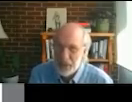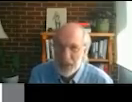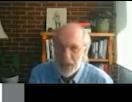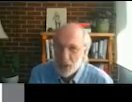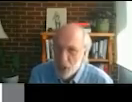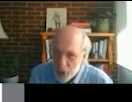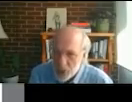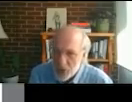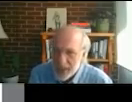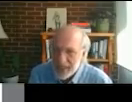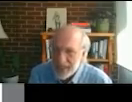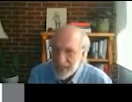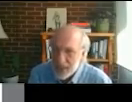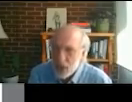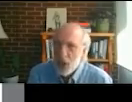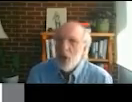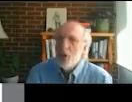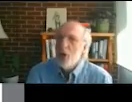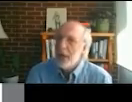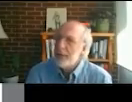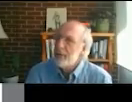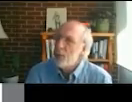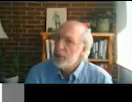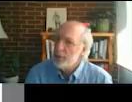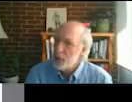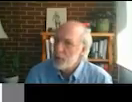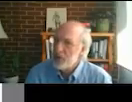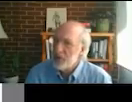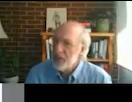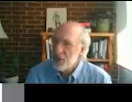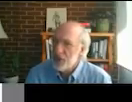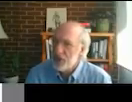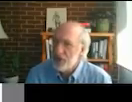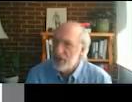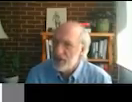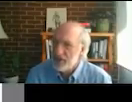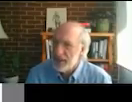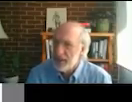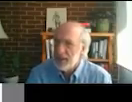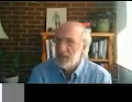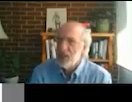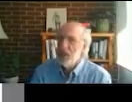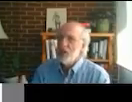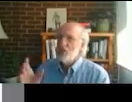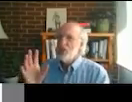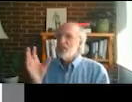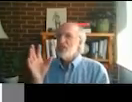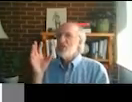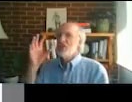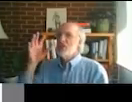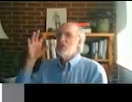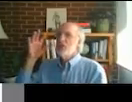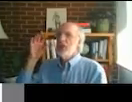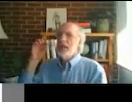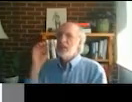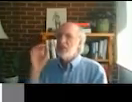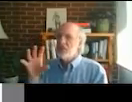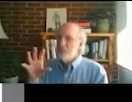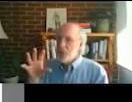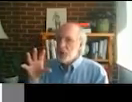this in a very cursory detail, not for the purpose of teaching you to use this technique, just